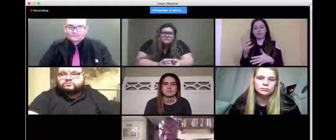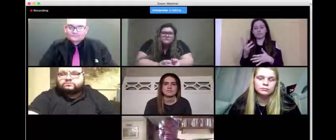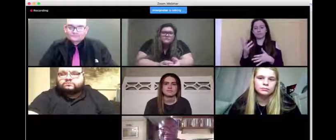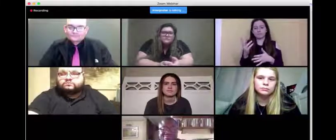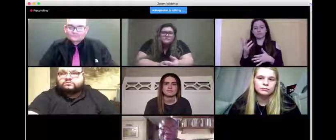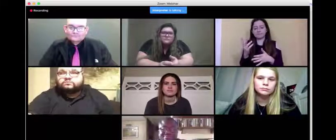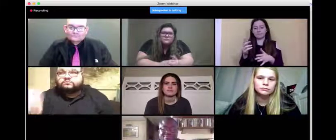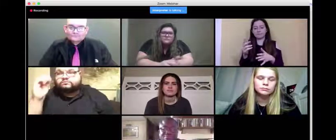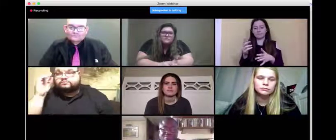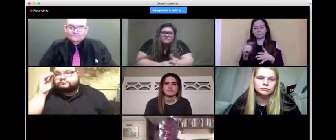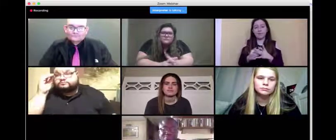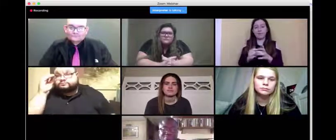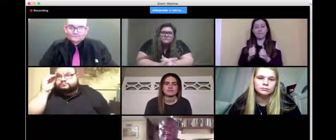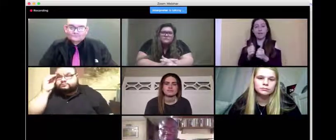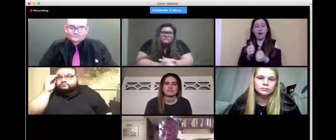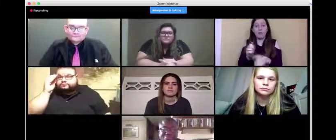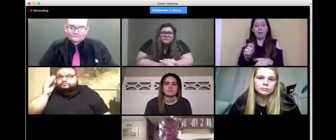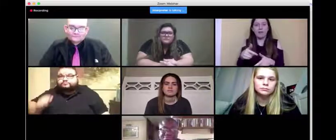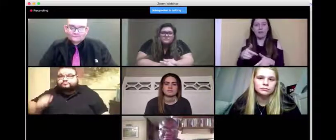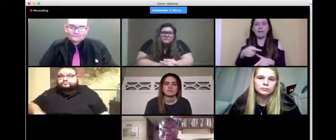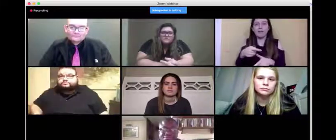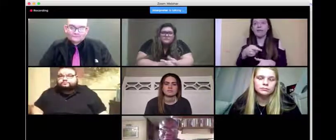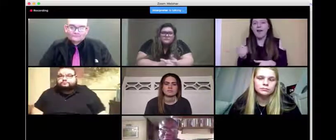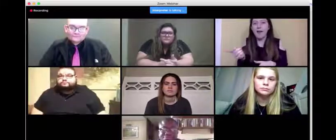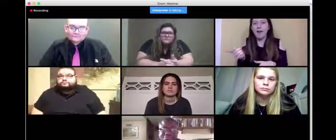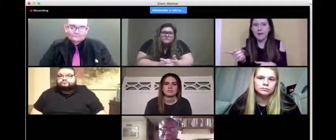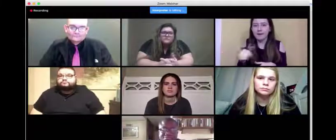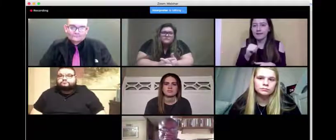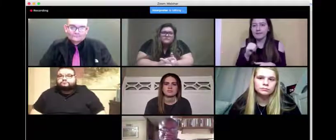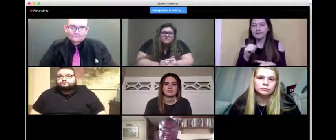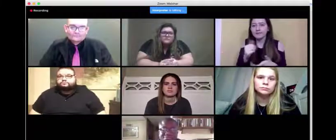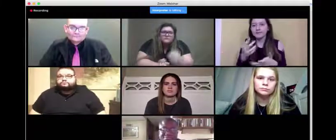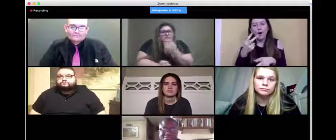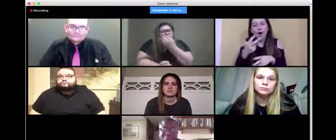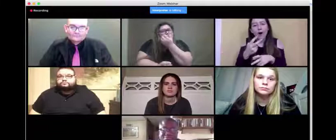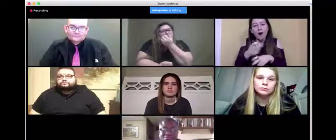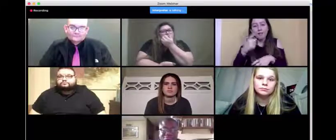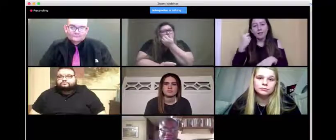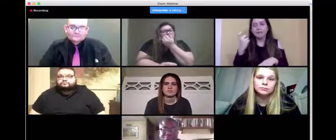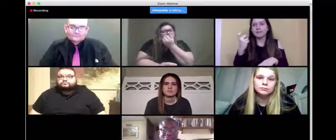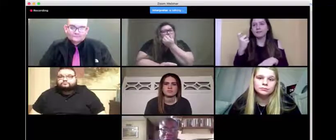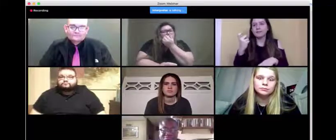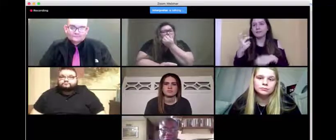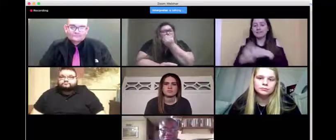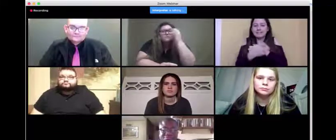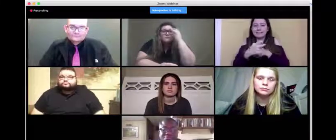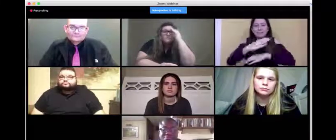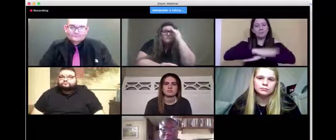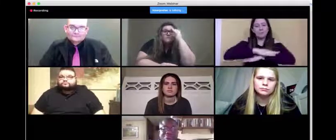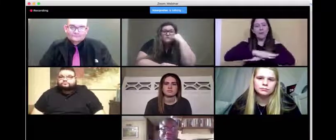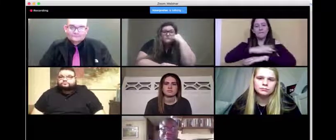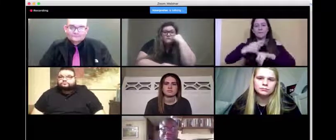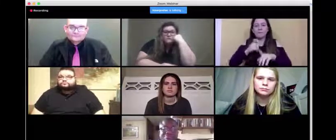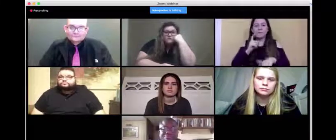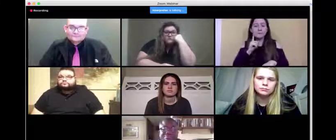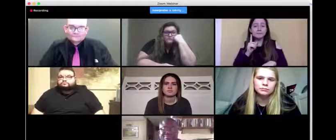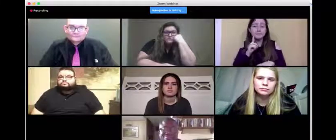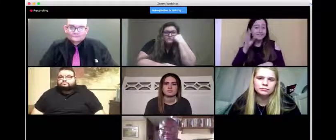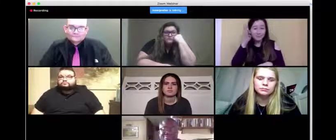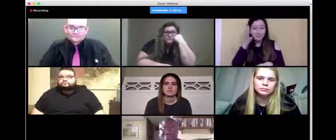I think it's harder because they're kind of stealing the platform from deaf people and their creativity. And it's important to find